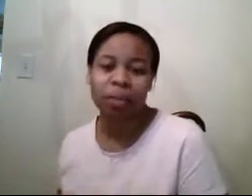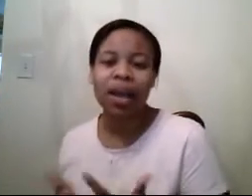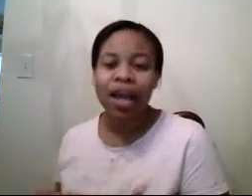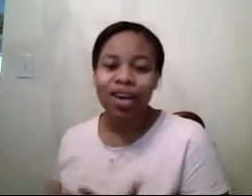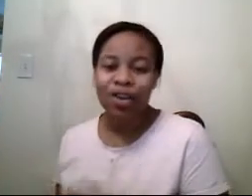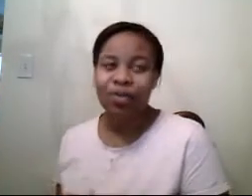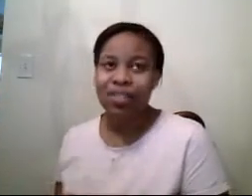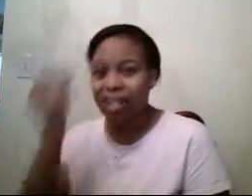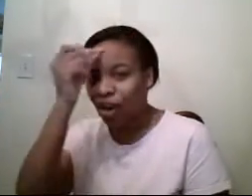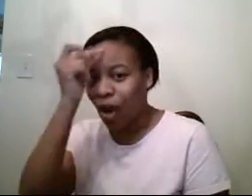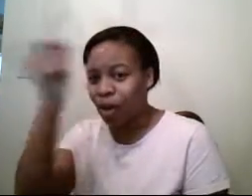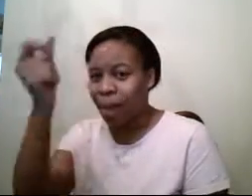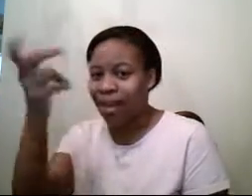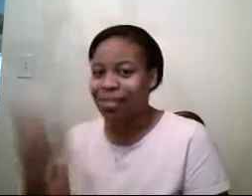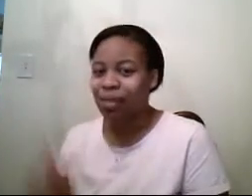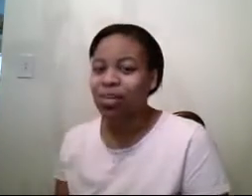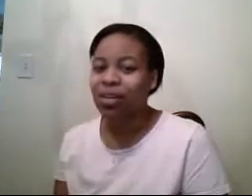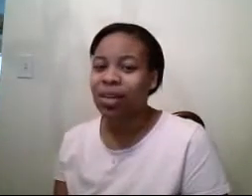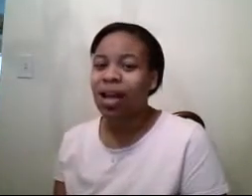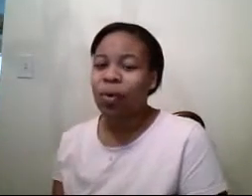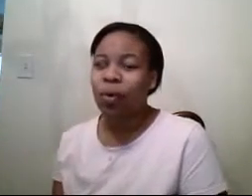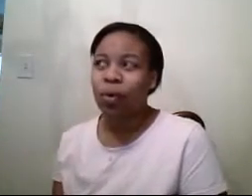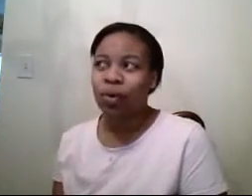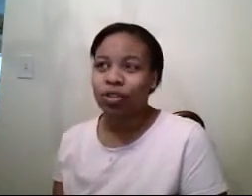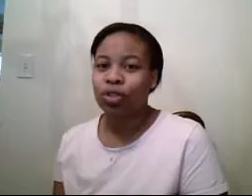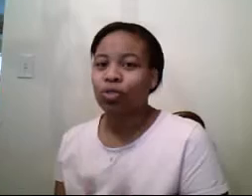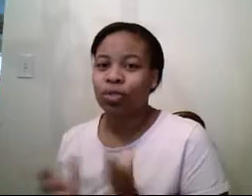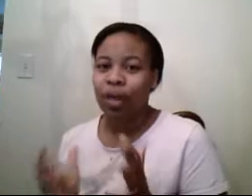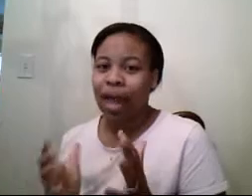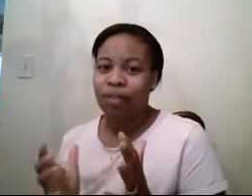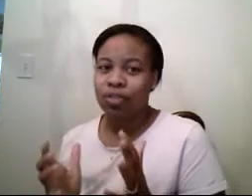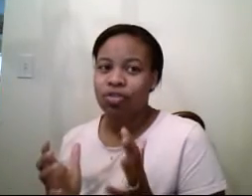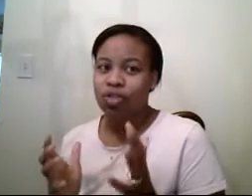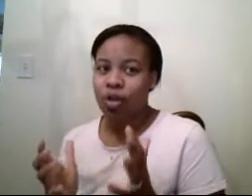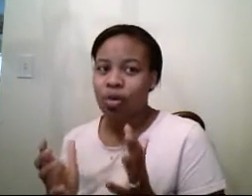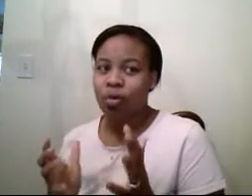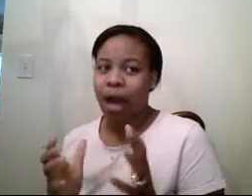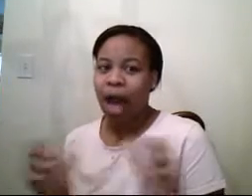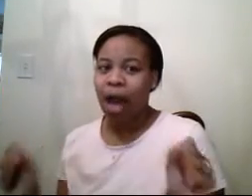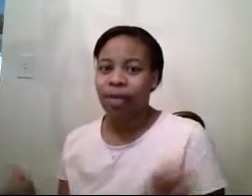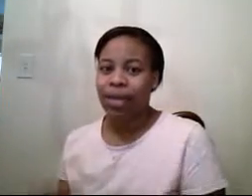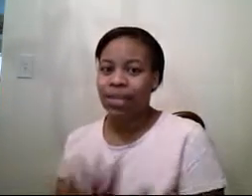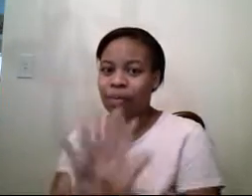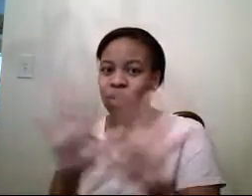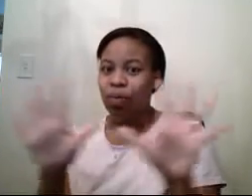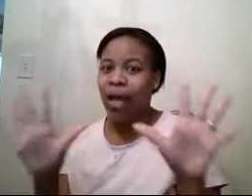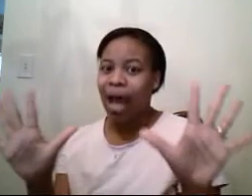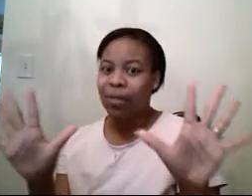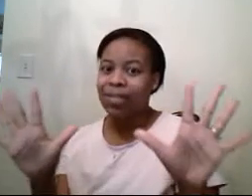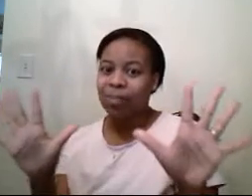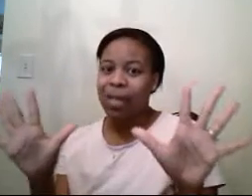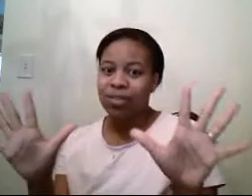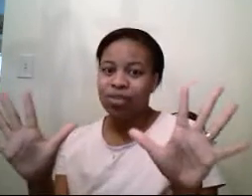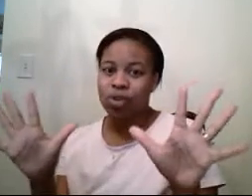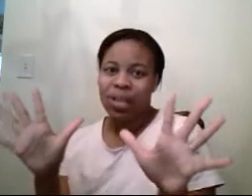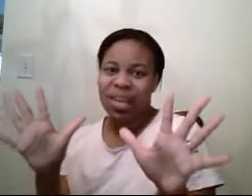but is that an automatic assumption, or do you sort of have to know how that needs to be put out in space so it